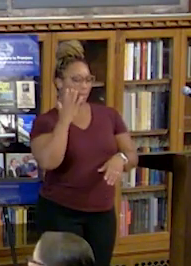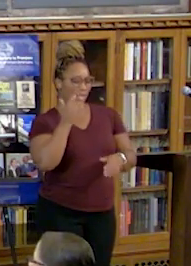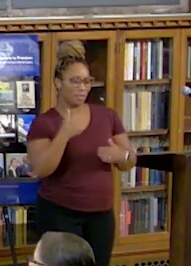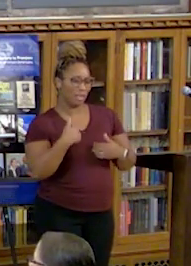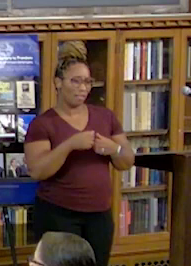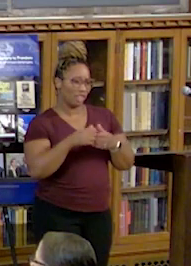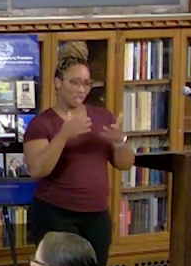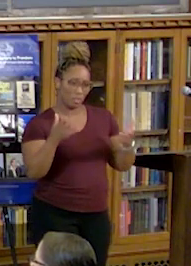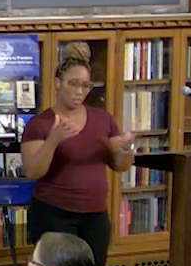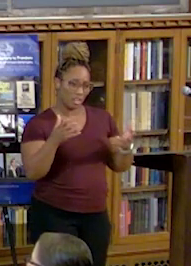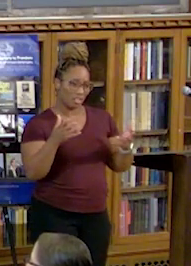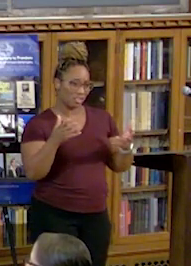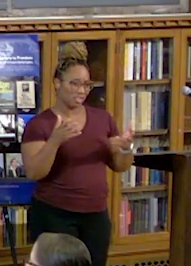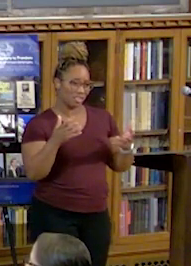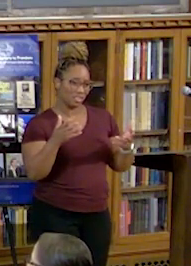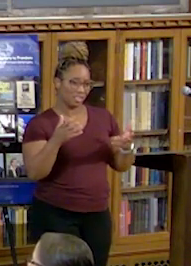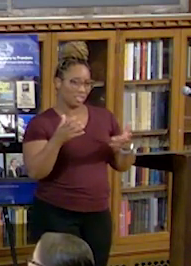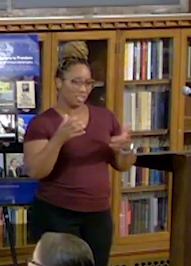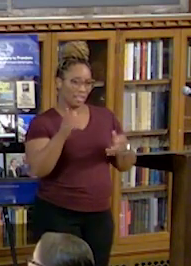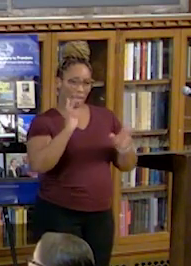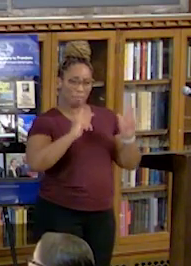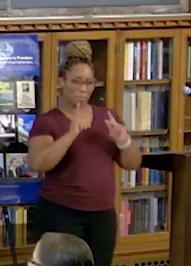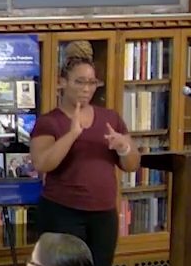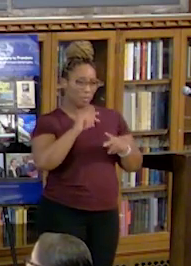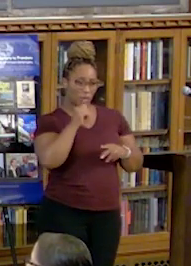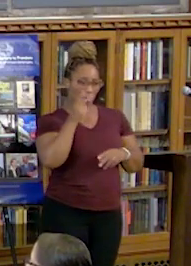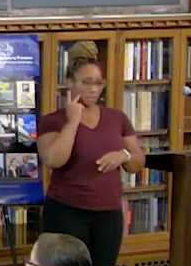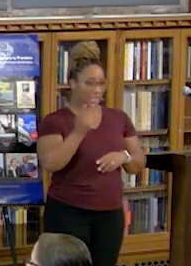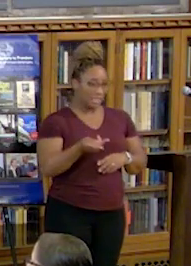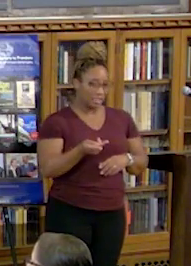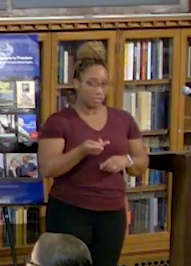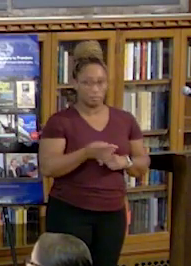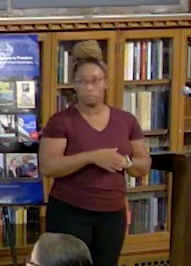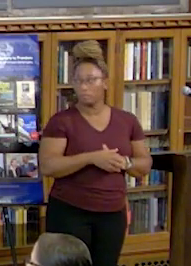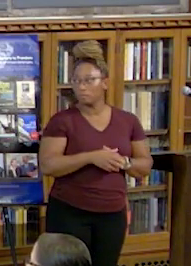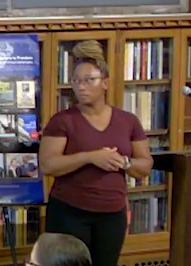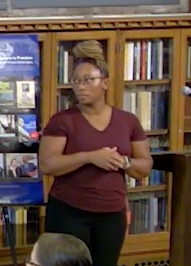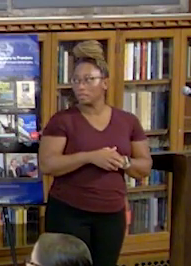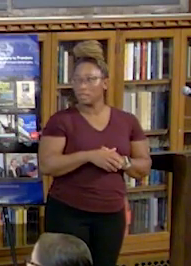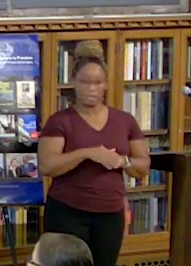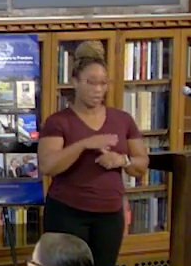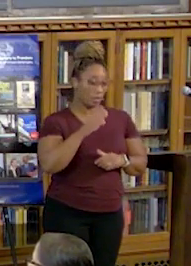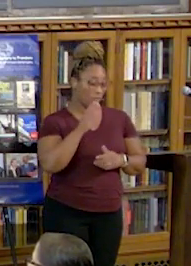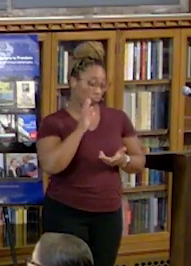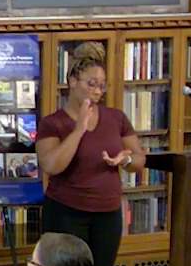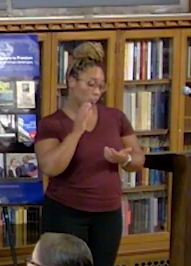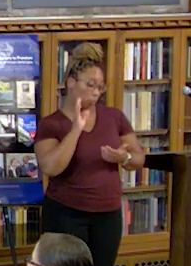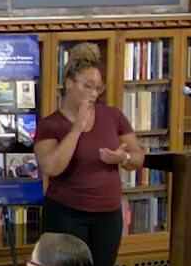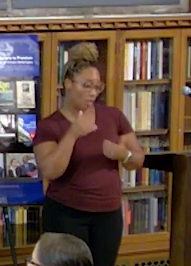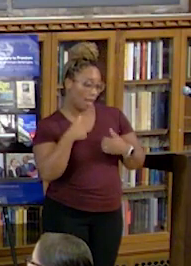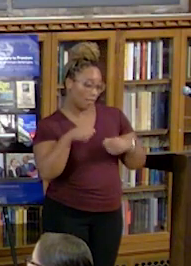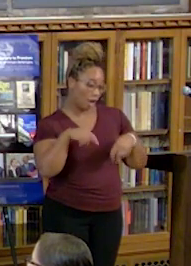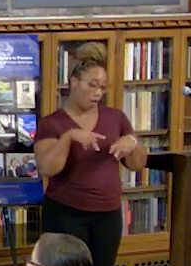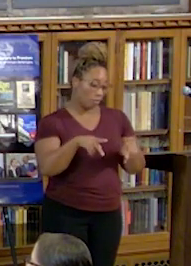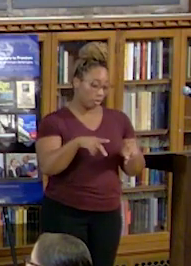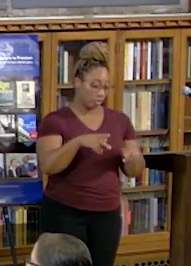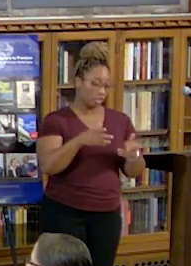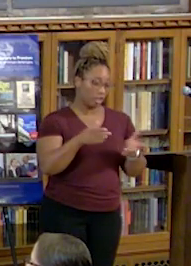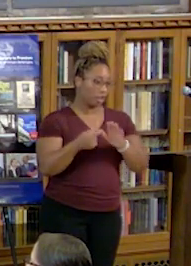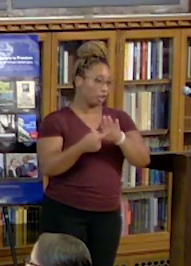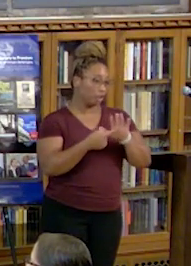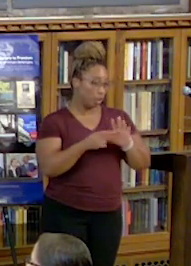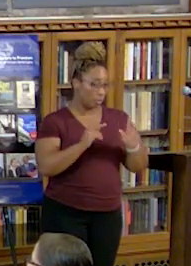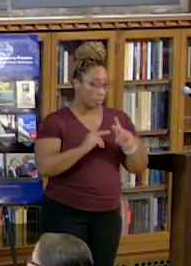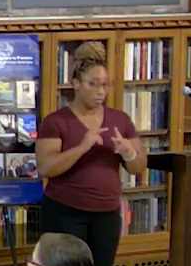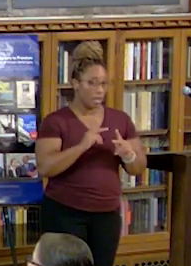much that is not in that people don't see and this will give us the opportunity to do that and